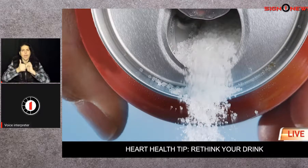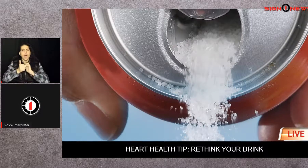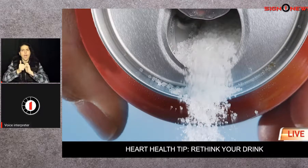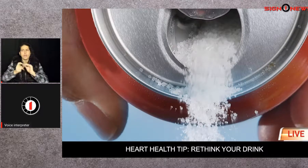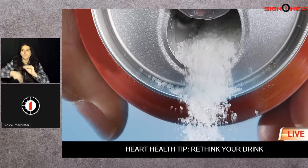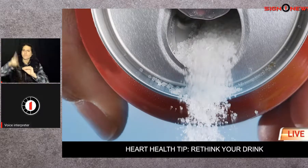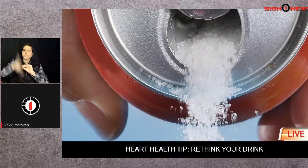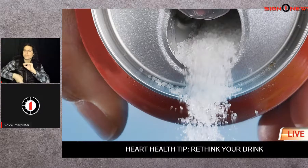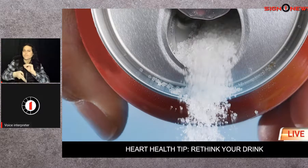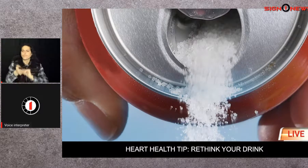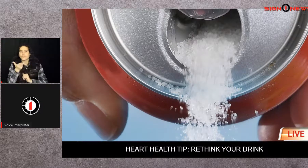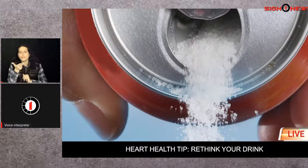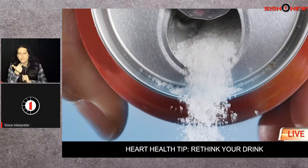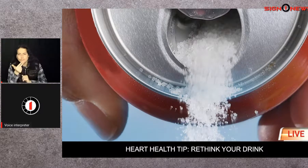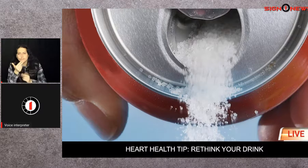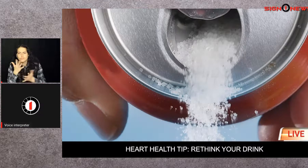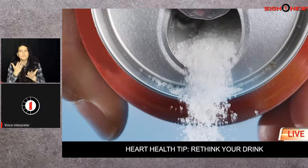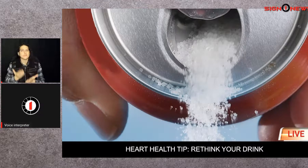energy drinks, and sodas.